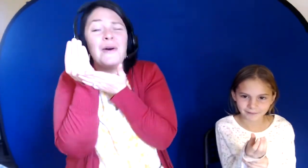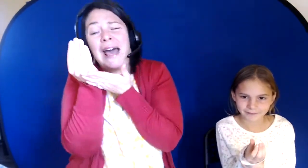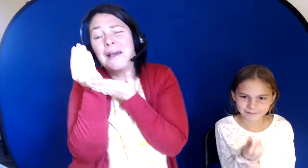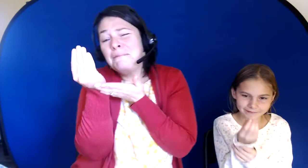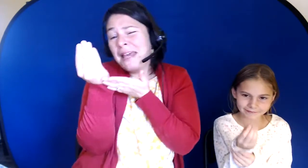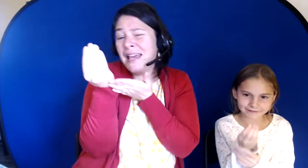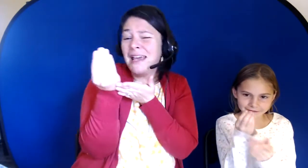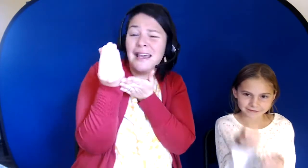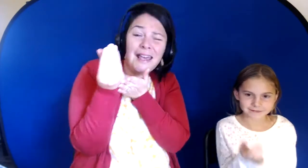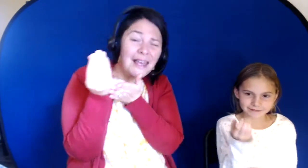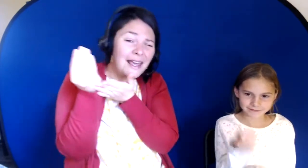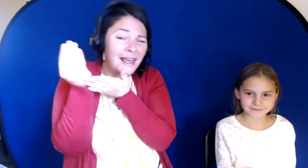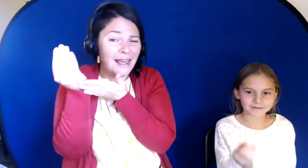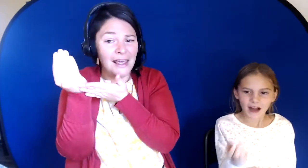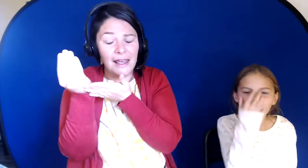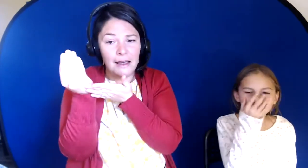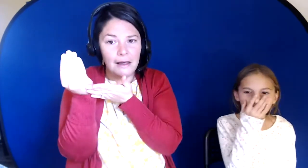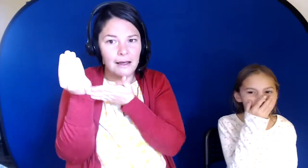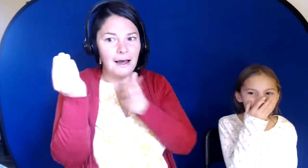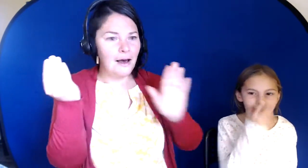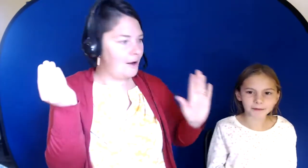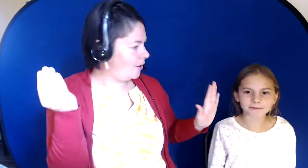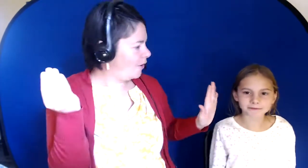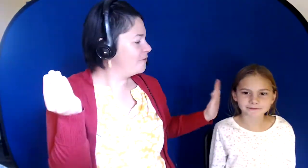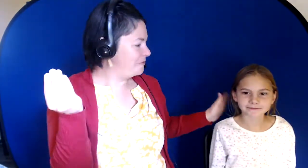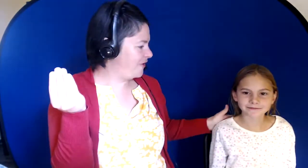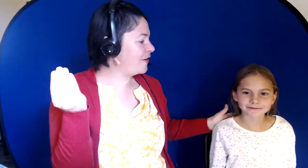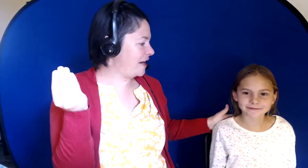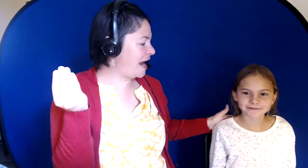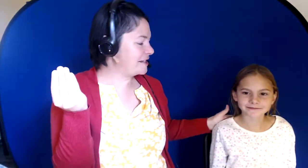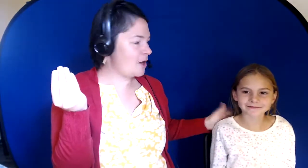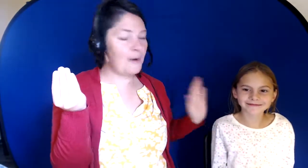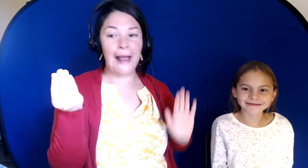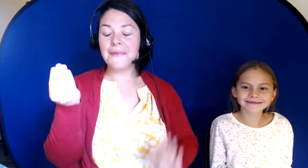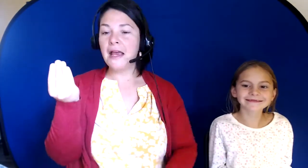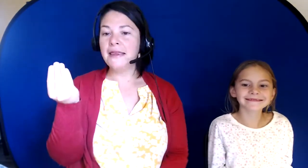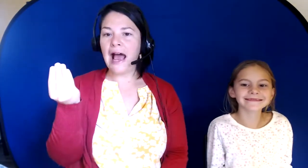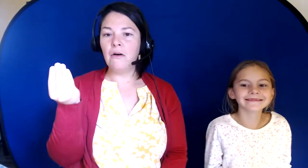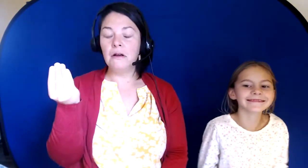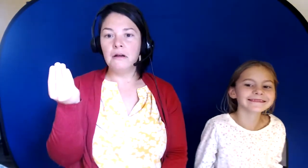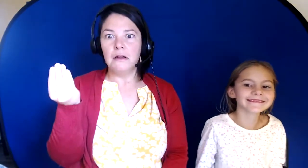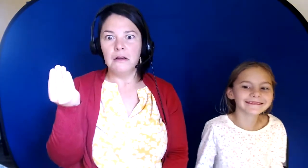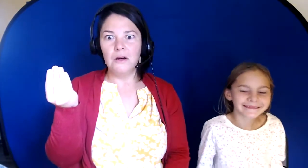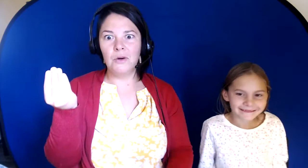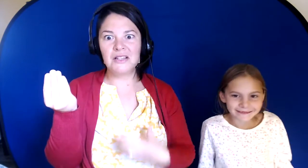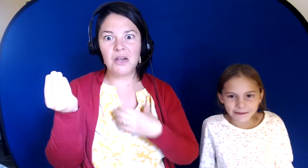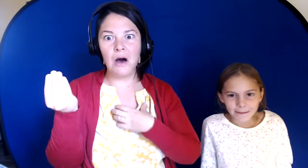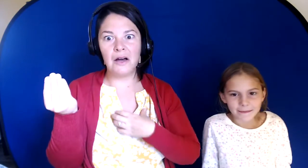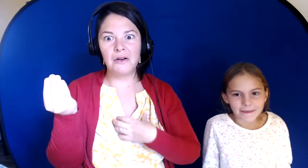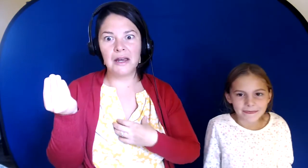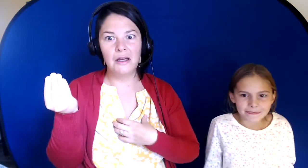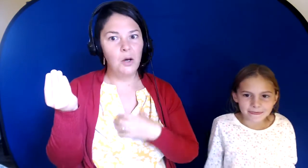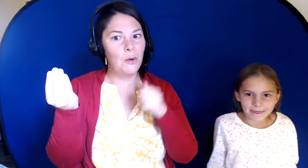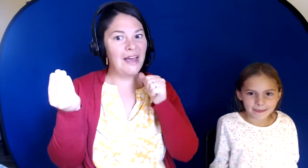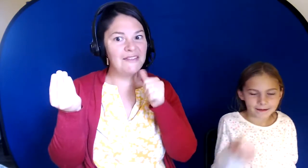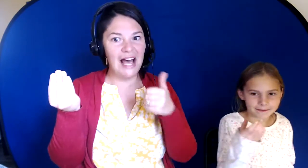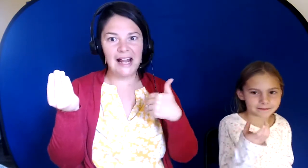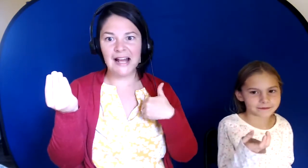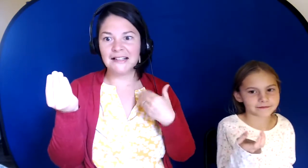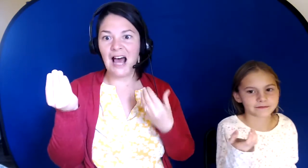and me. Very nice. Okay, now We're so hungry. We have not had a taco